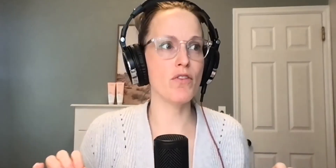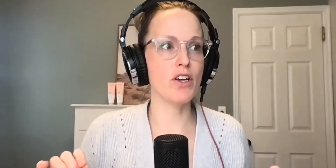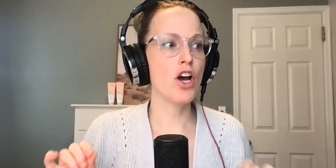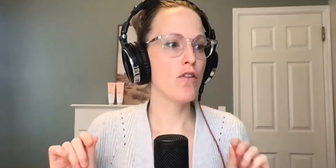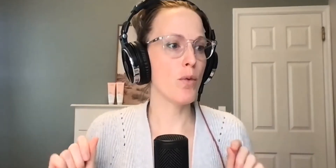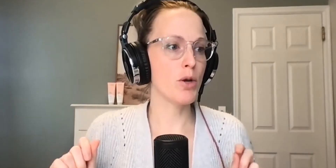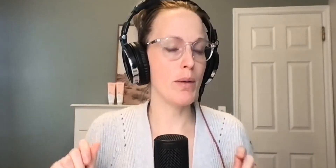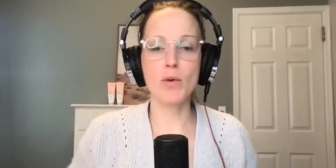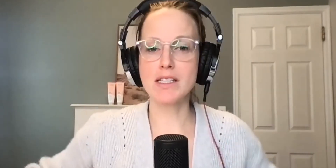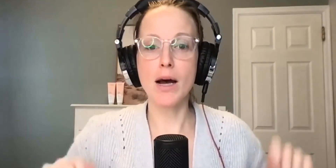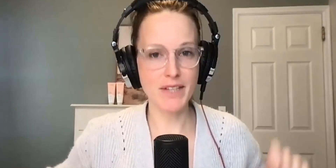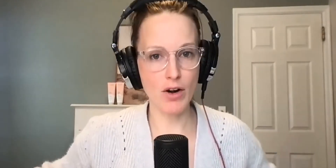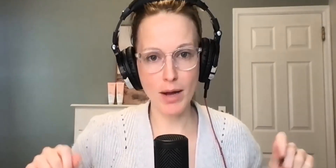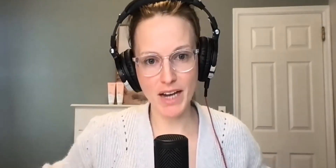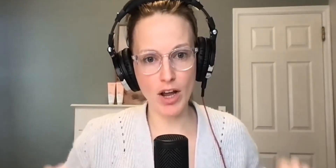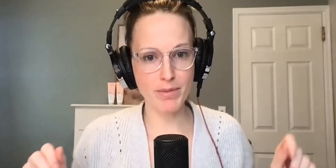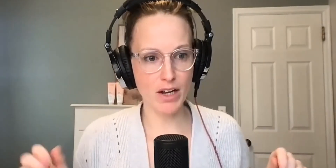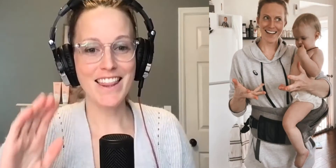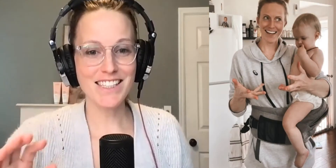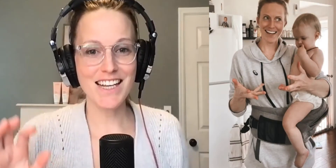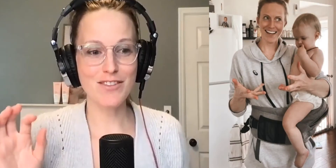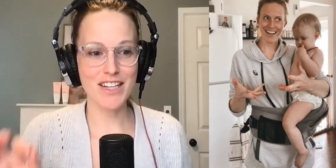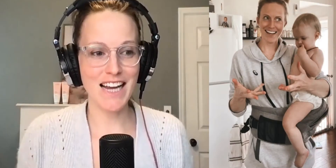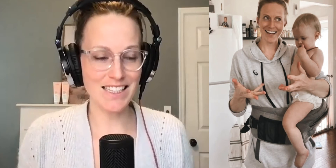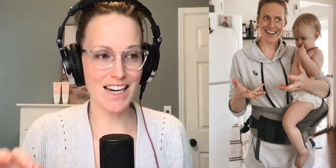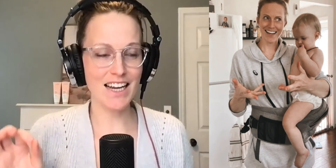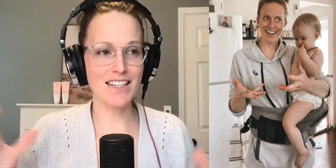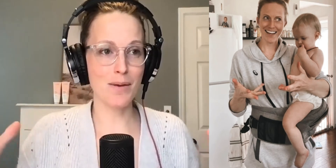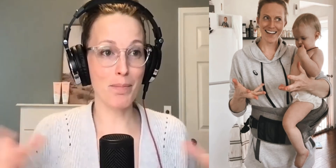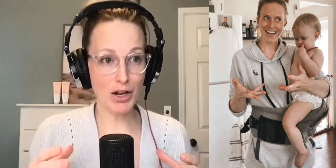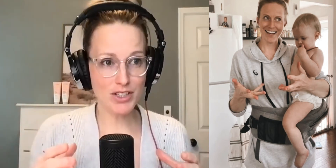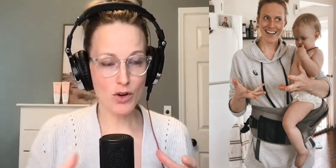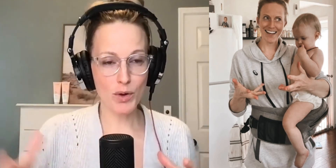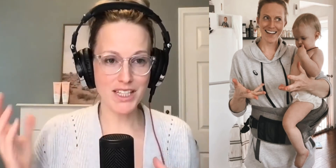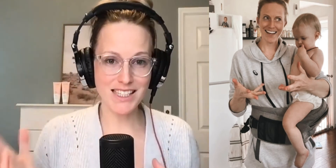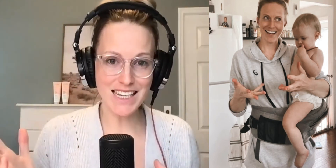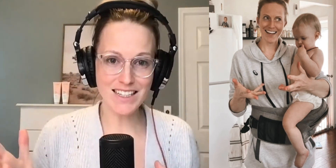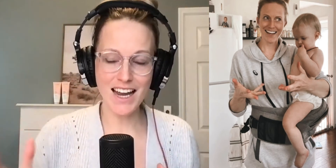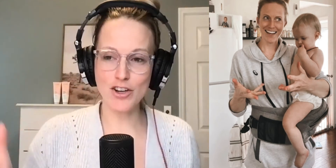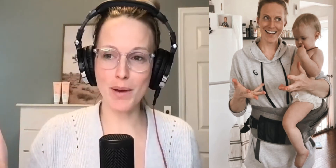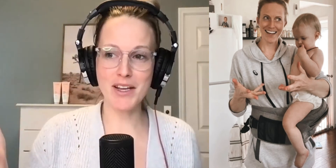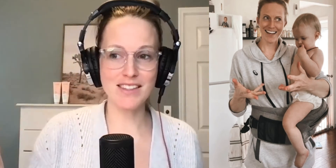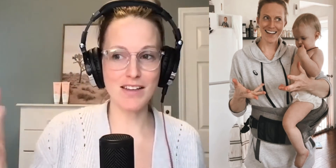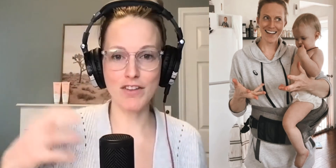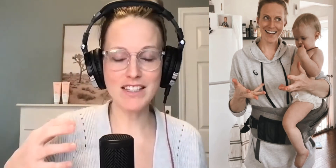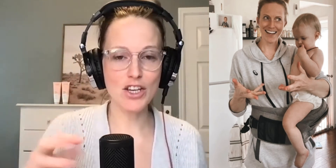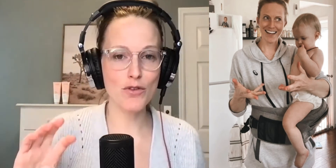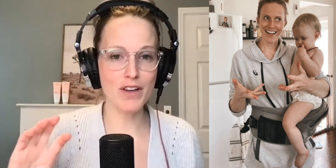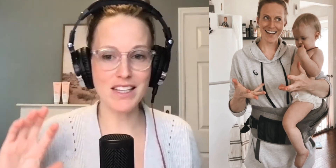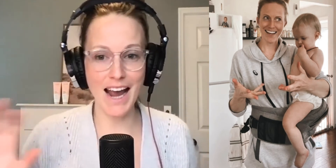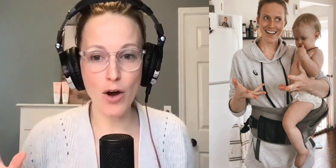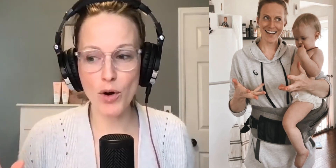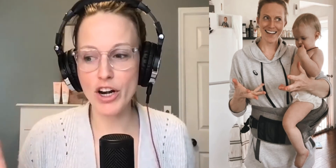is perfect for when your baby wants up, down, up, down, up, down. This thing is fantastic. It is a belt with a seat, and your baby can sit facing